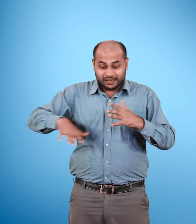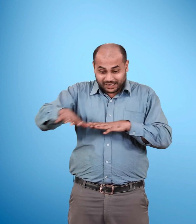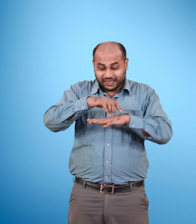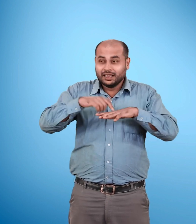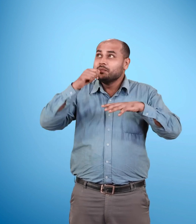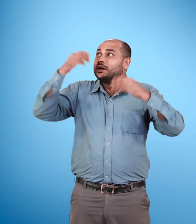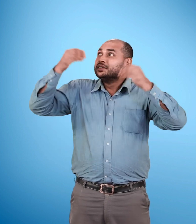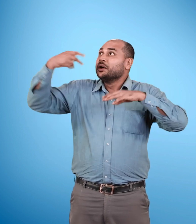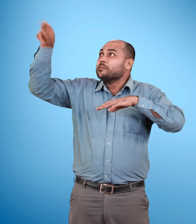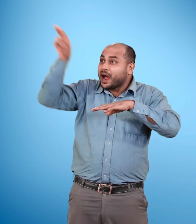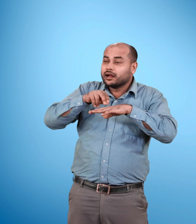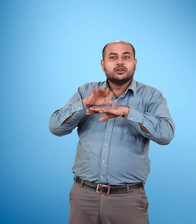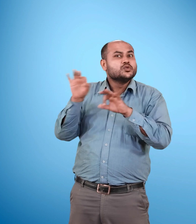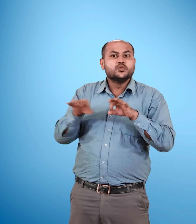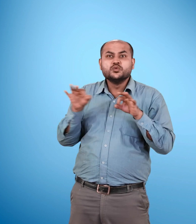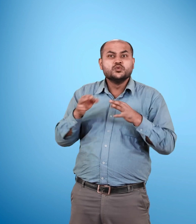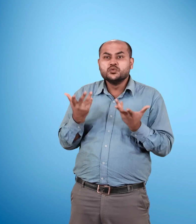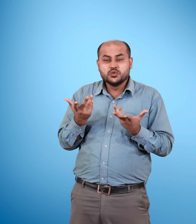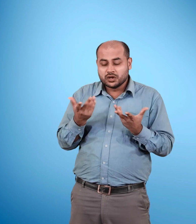Since it is not being brought back by rain,